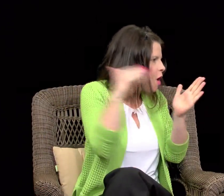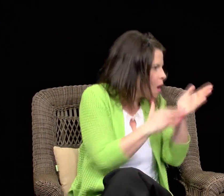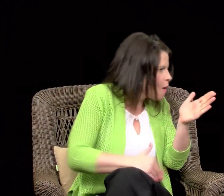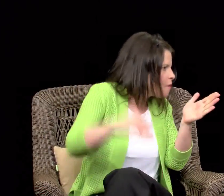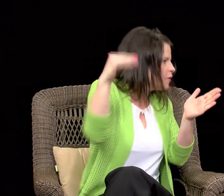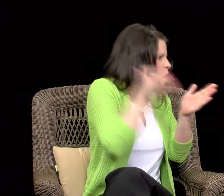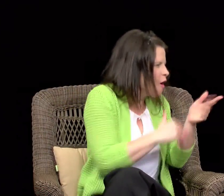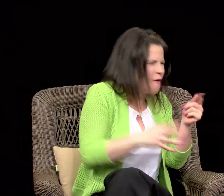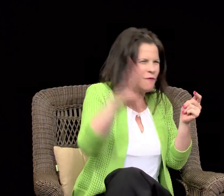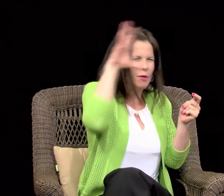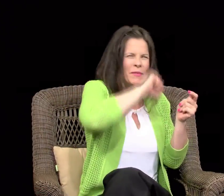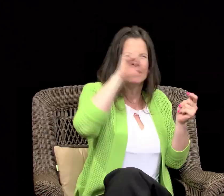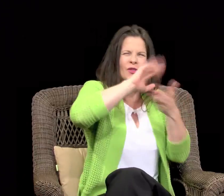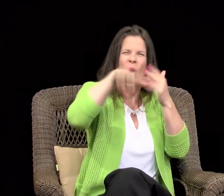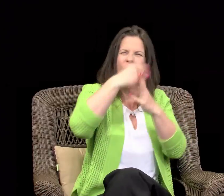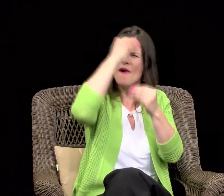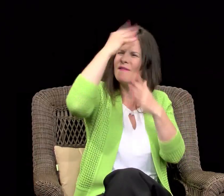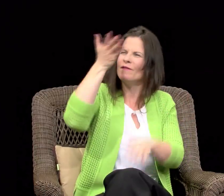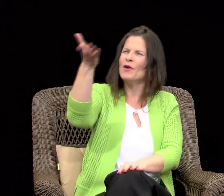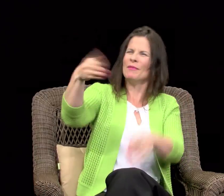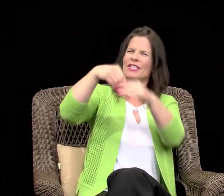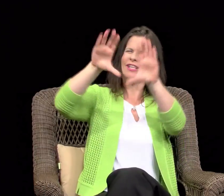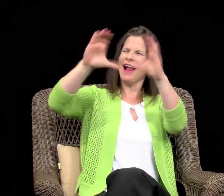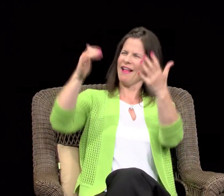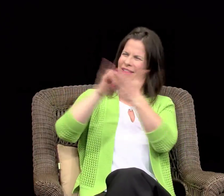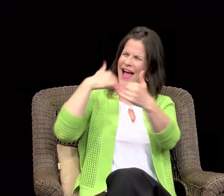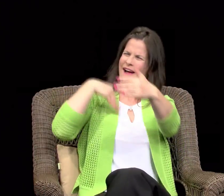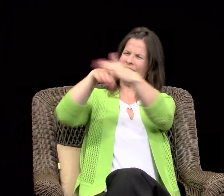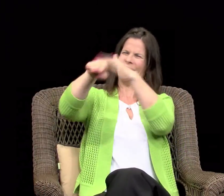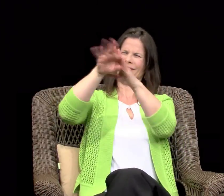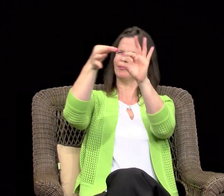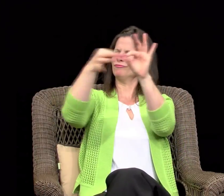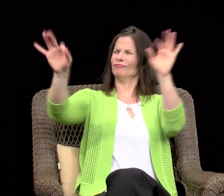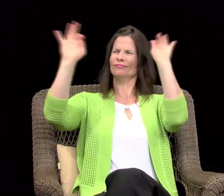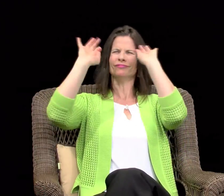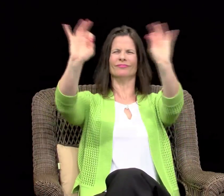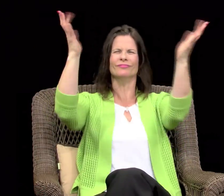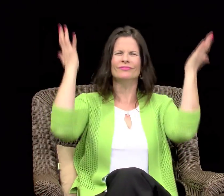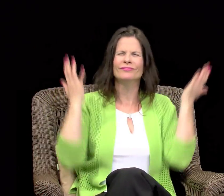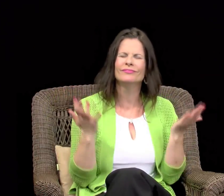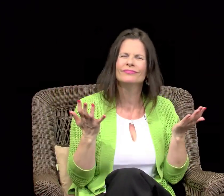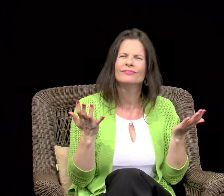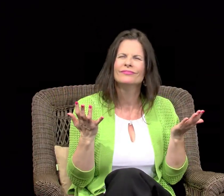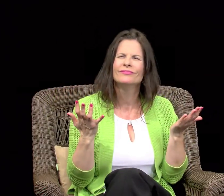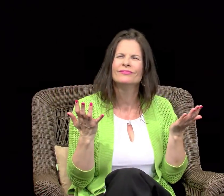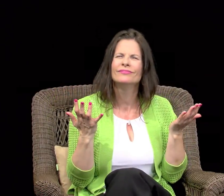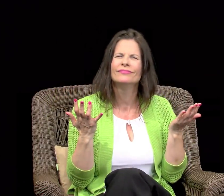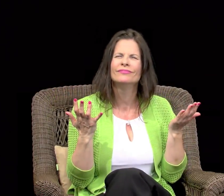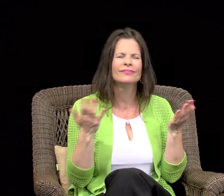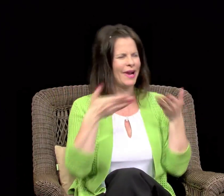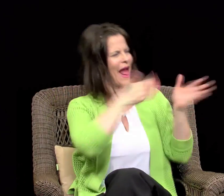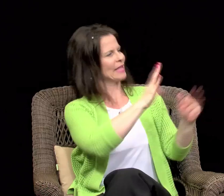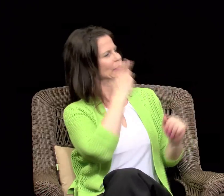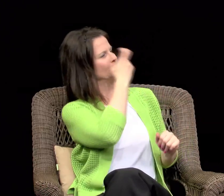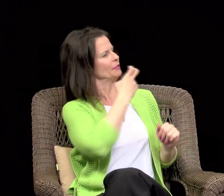all of the information that's learned here. But here, these people who are learning speech reading are just focusing on